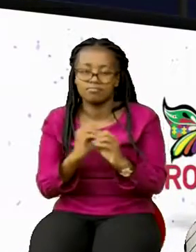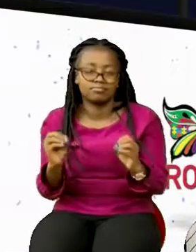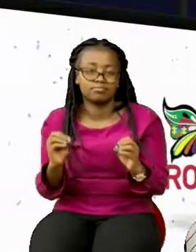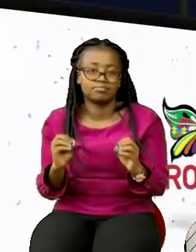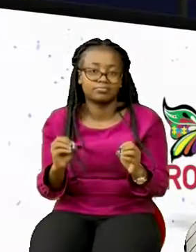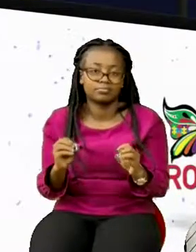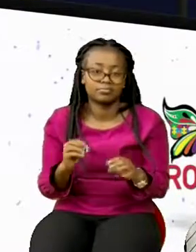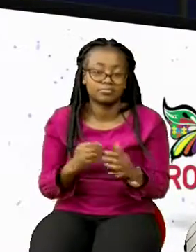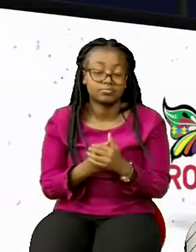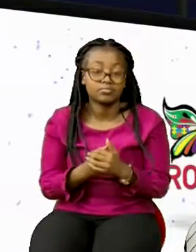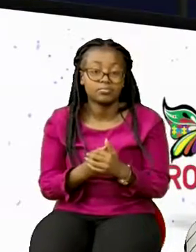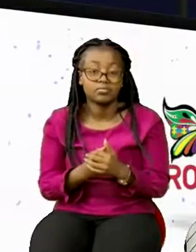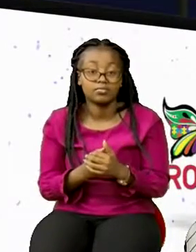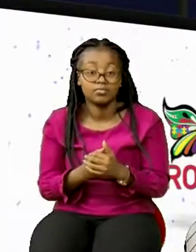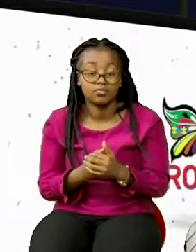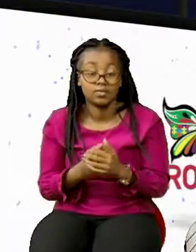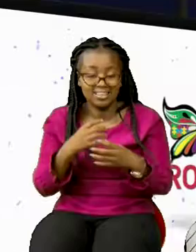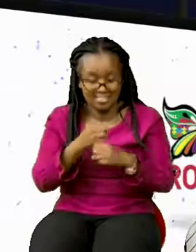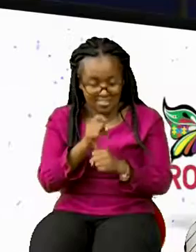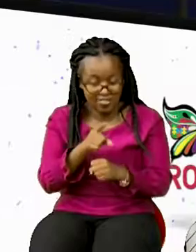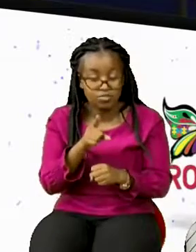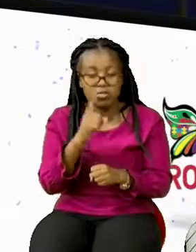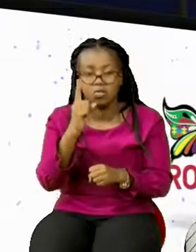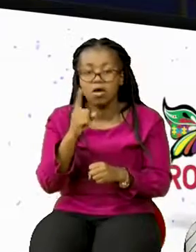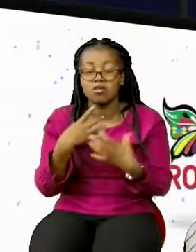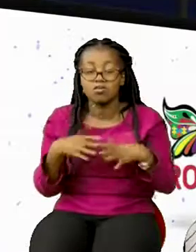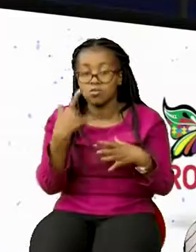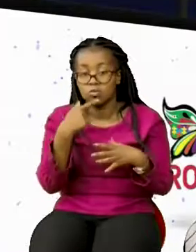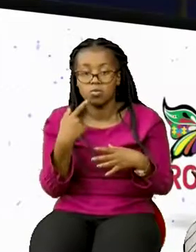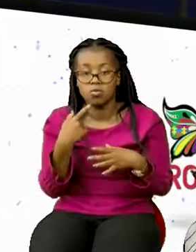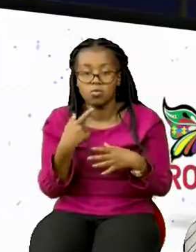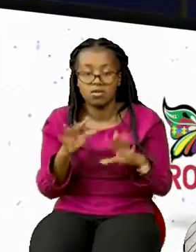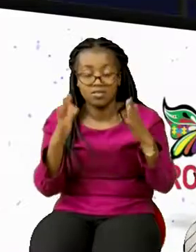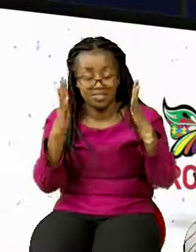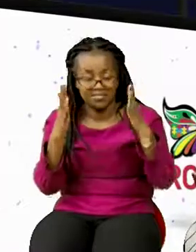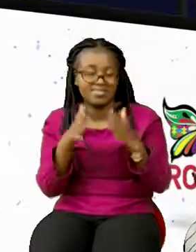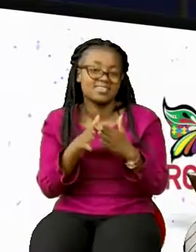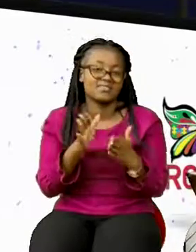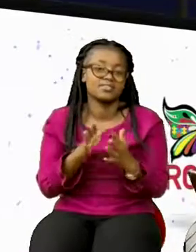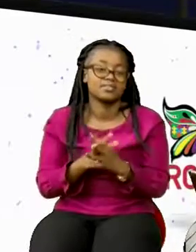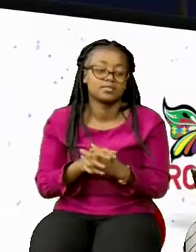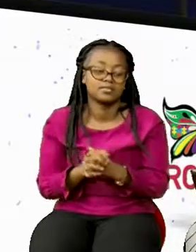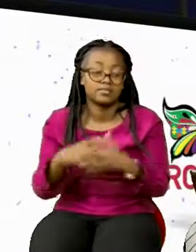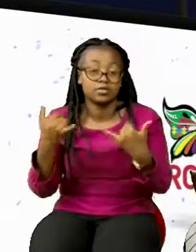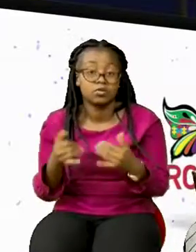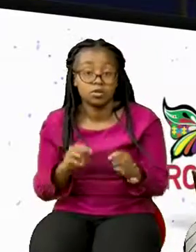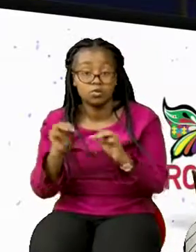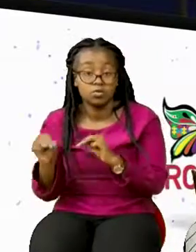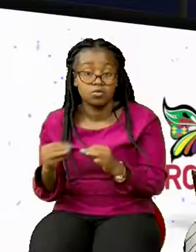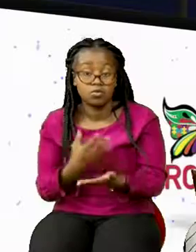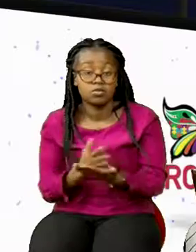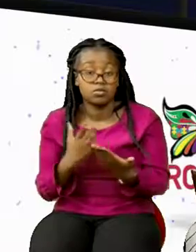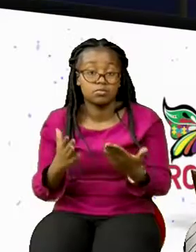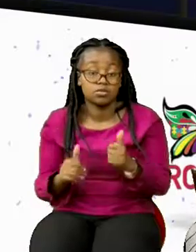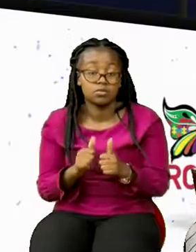when the fruits come out, trust you me, you will be one of the people who will be celebrating the most. Now, we shall move to something